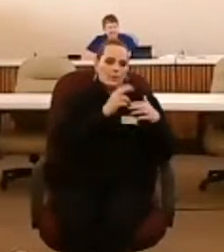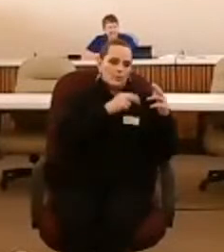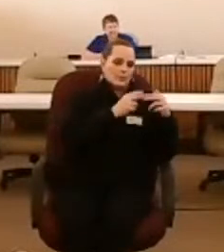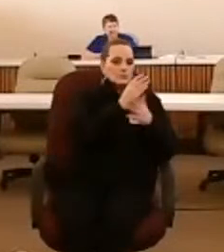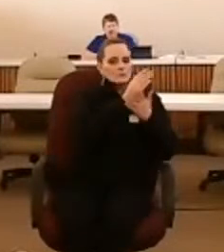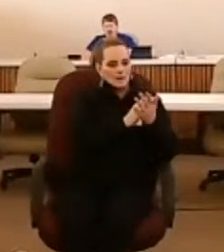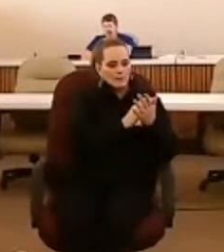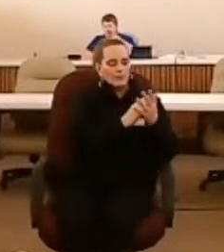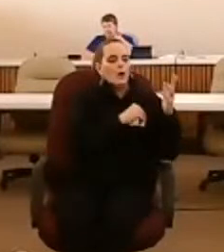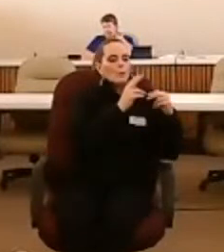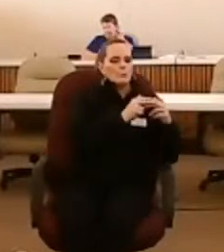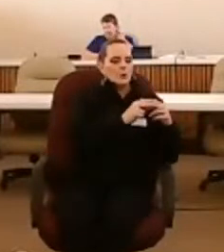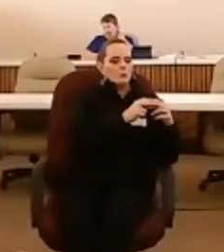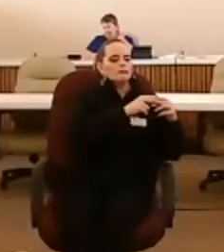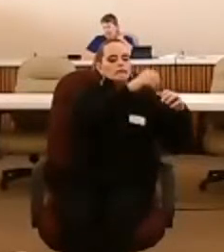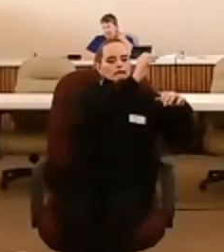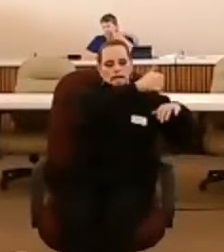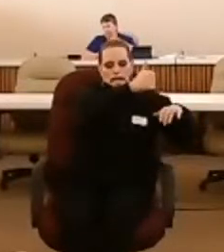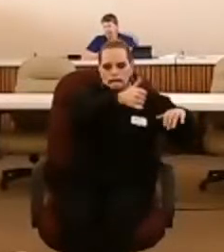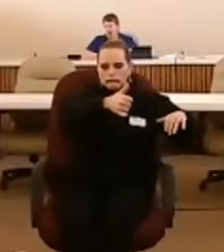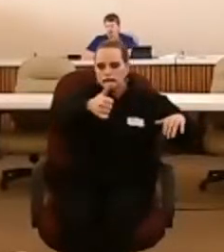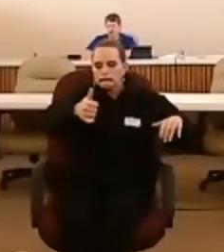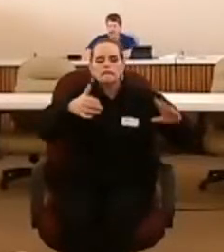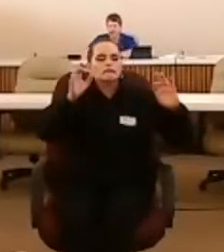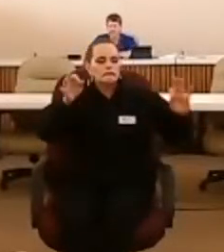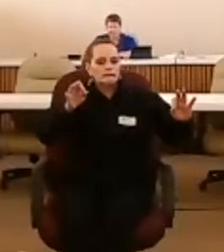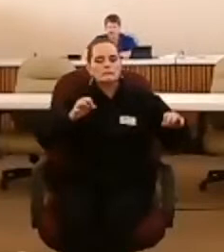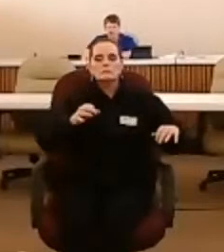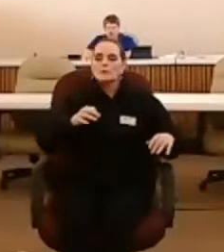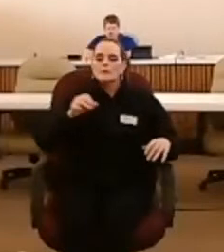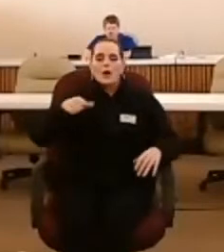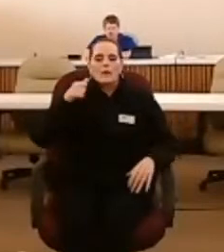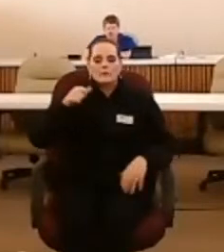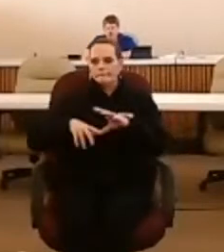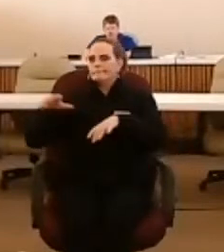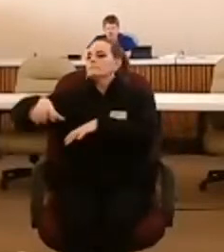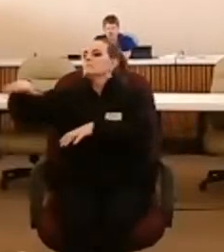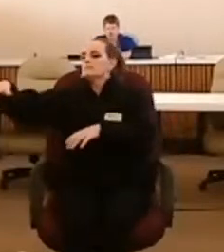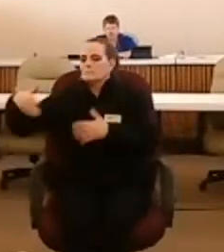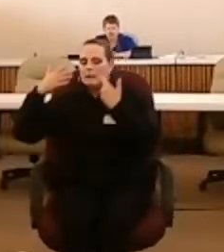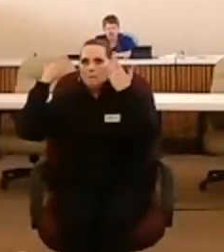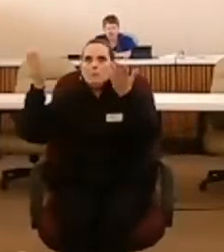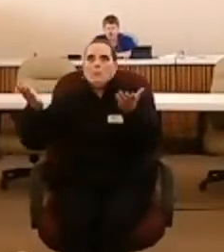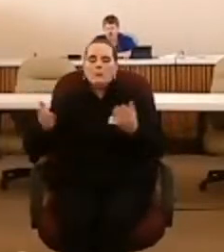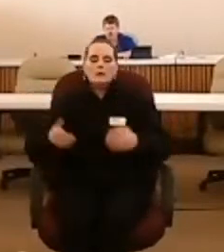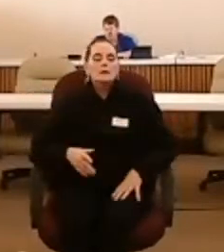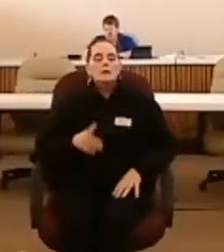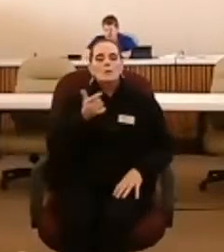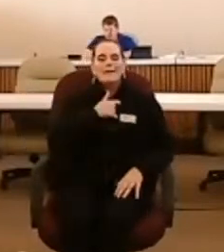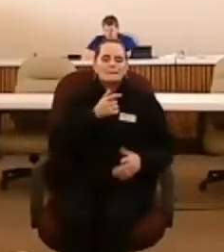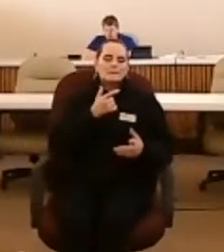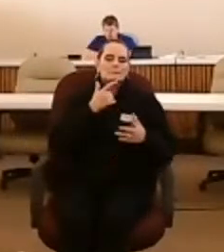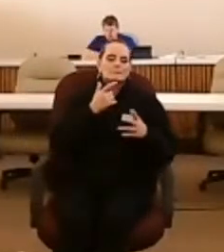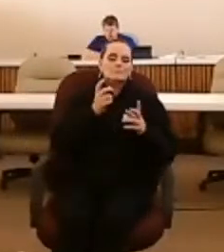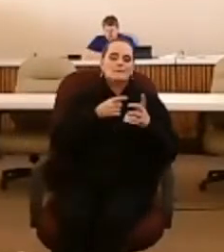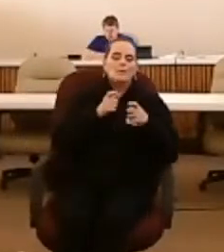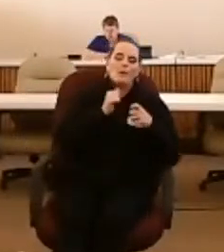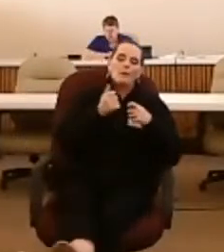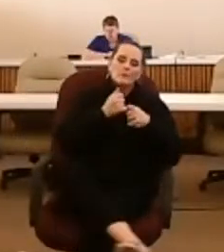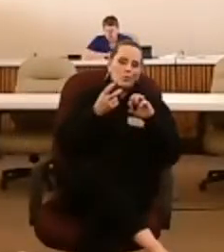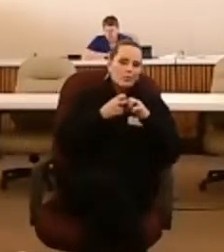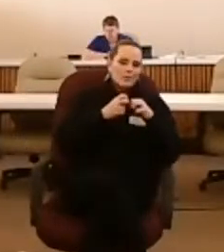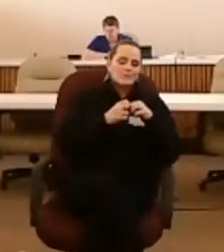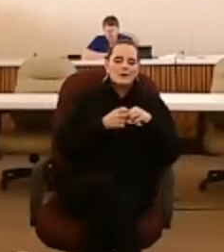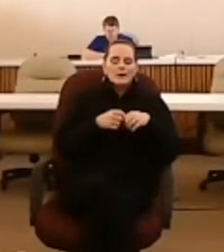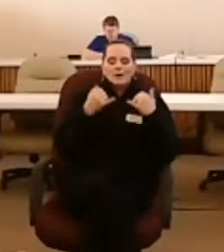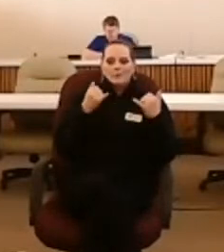not. And so, you know, we kind of have to deal with some of these old sins, and we're just trying to clean